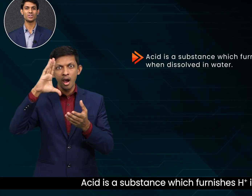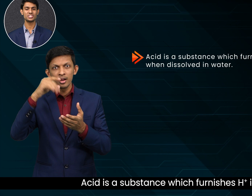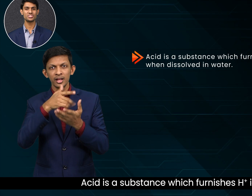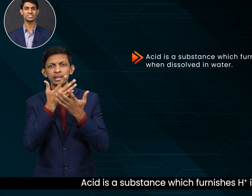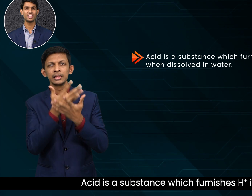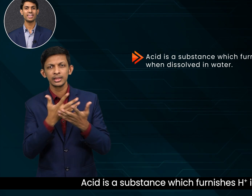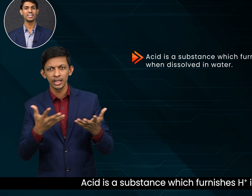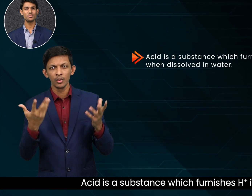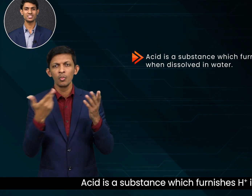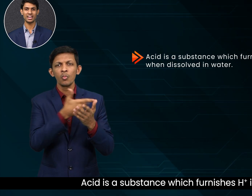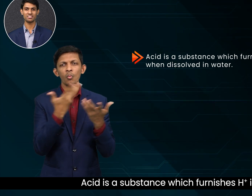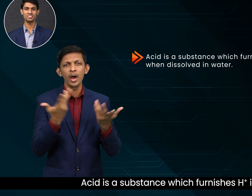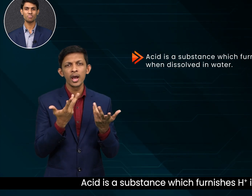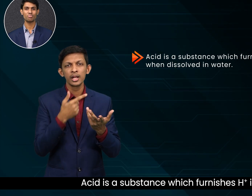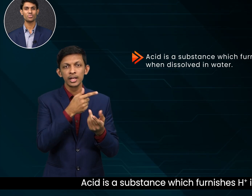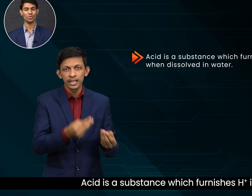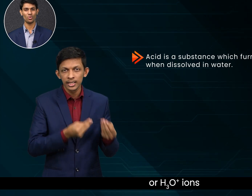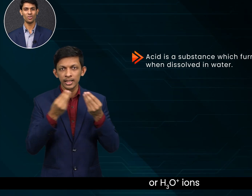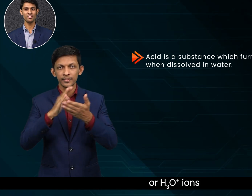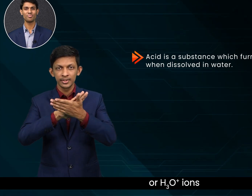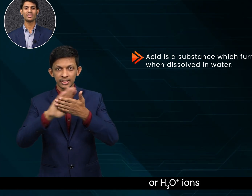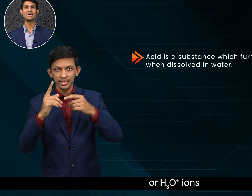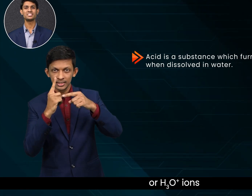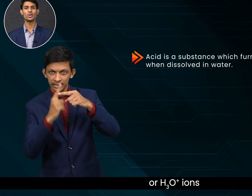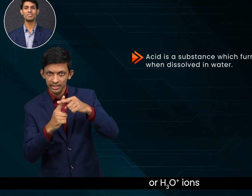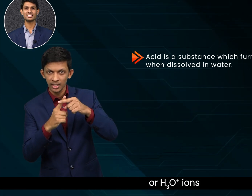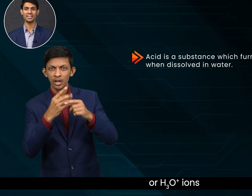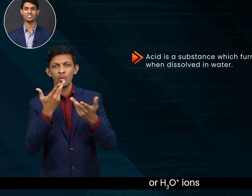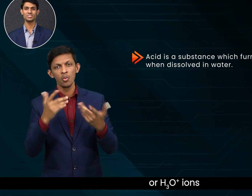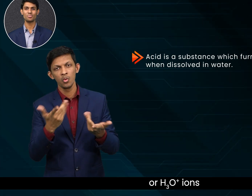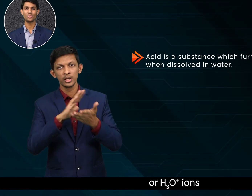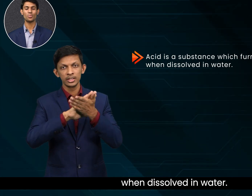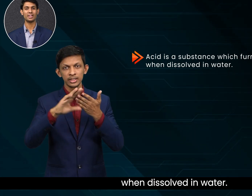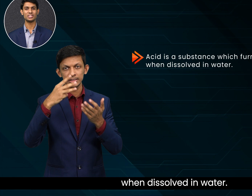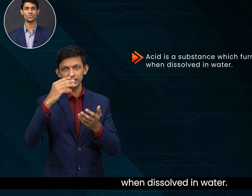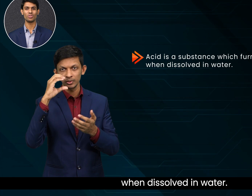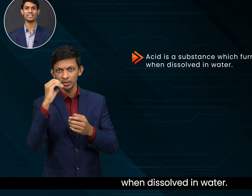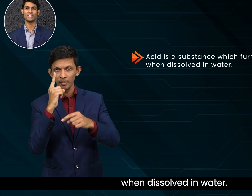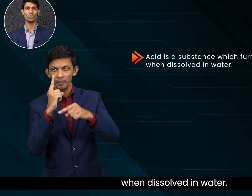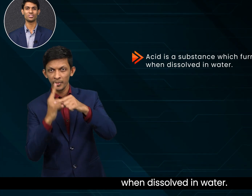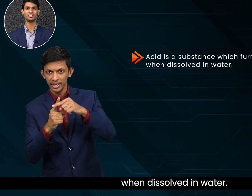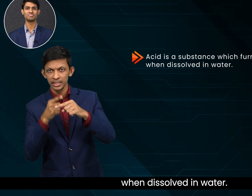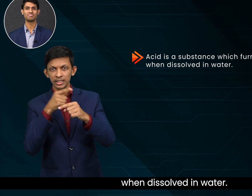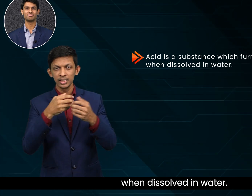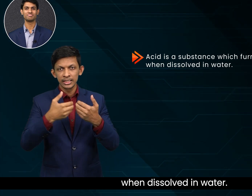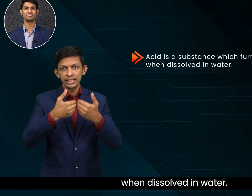which furnishes H plus ions or H3O plus ions when dissolved in